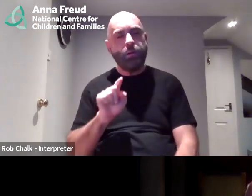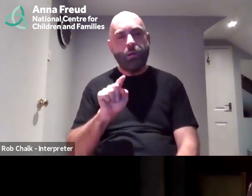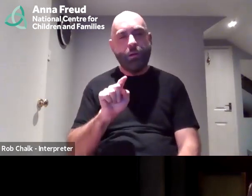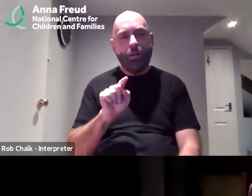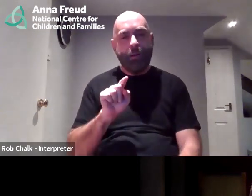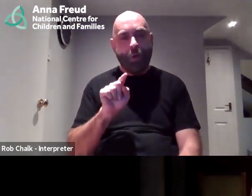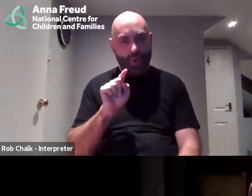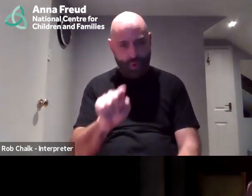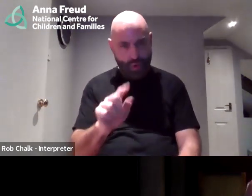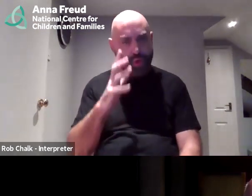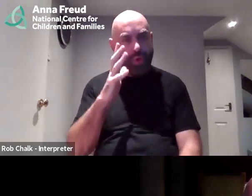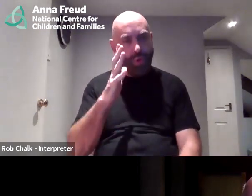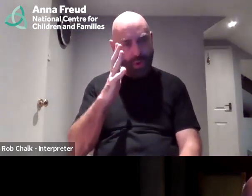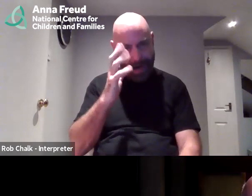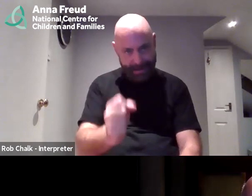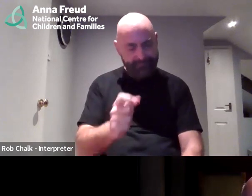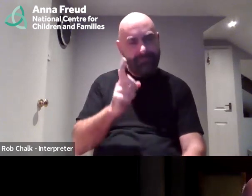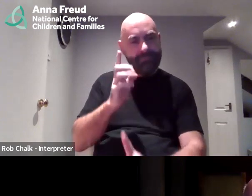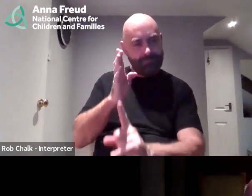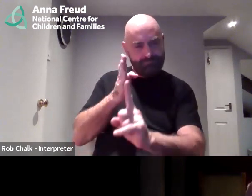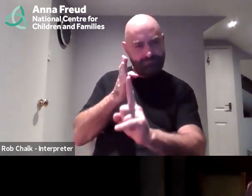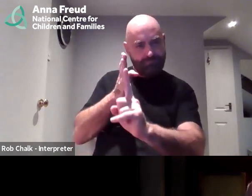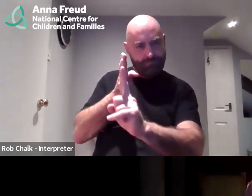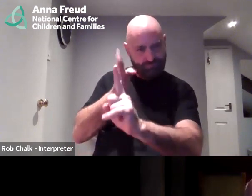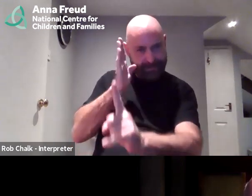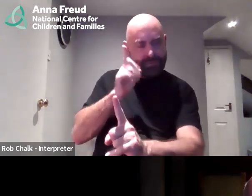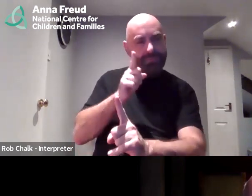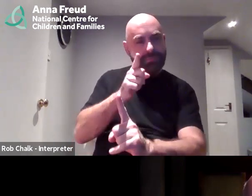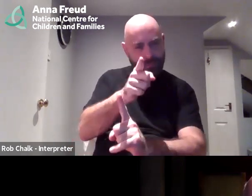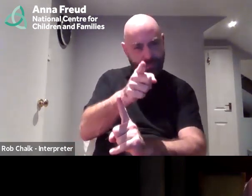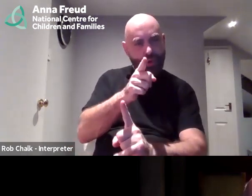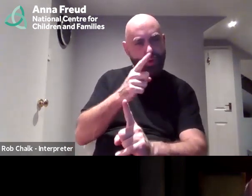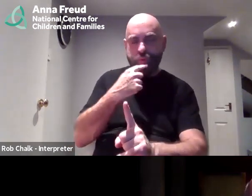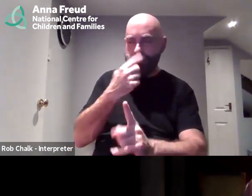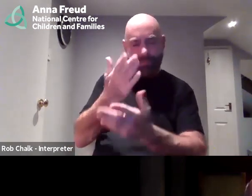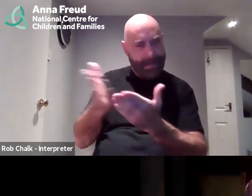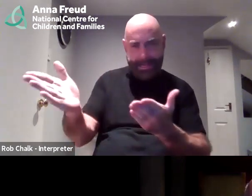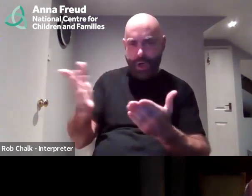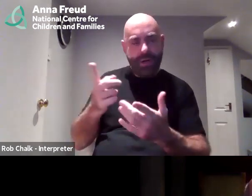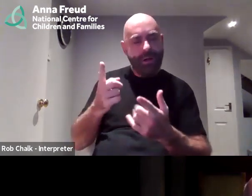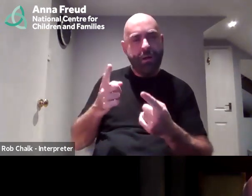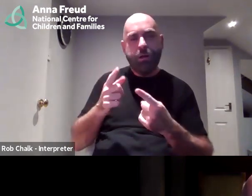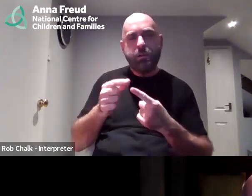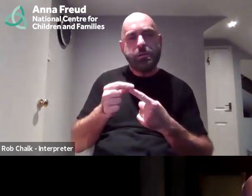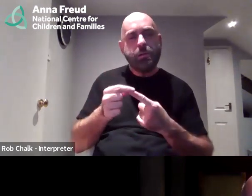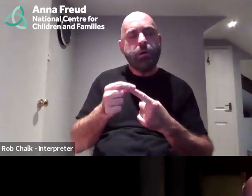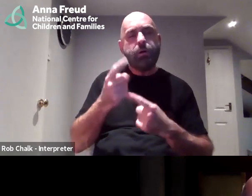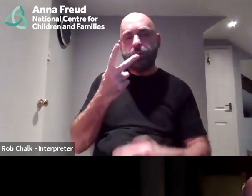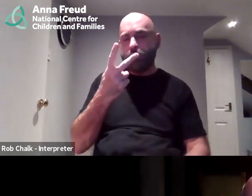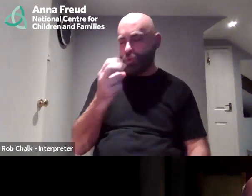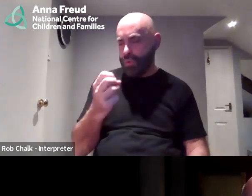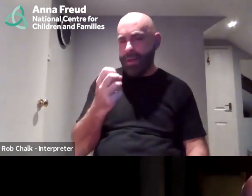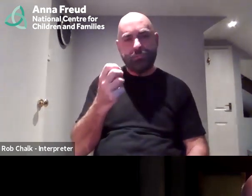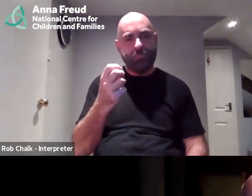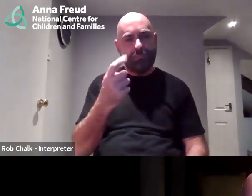have you have recognition. You have said it clearly in